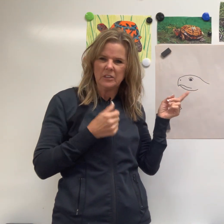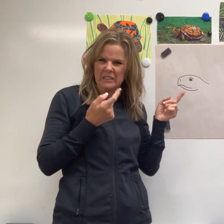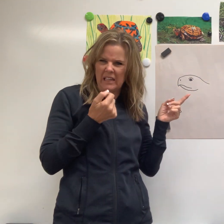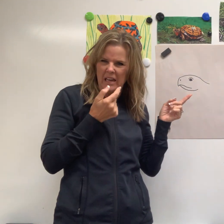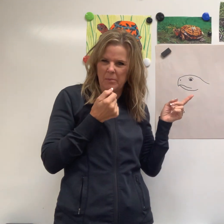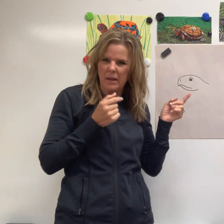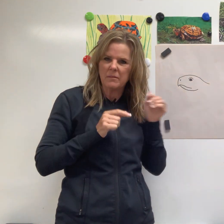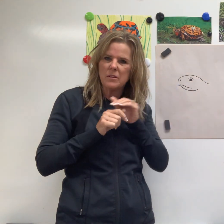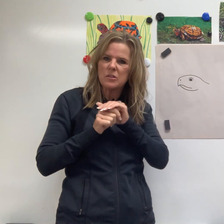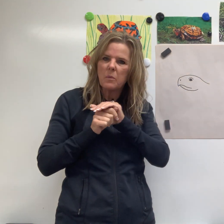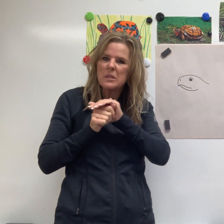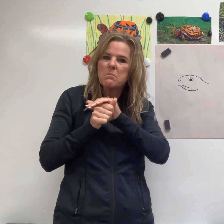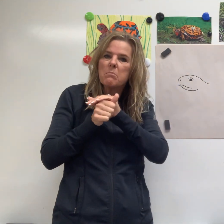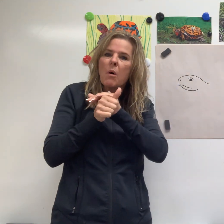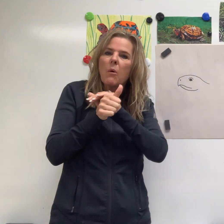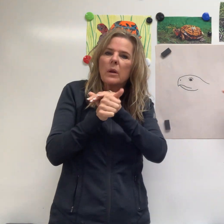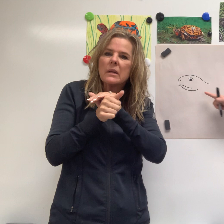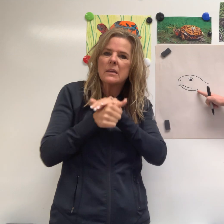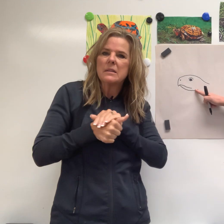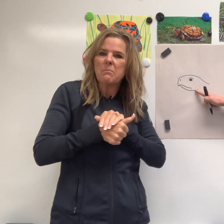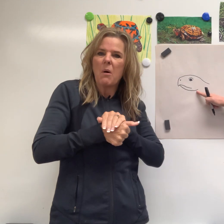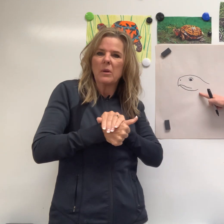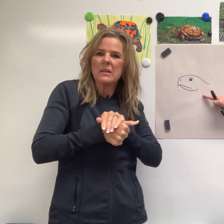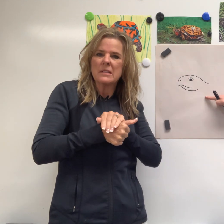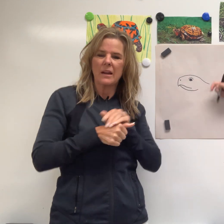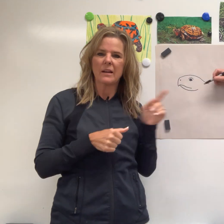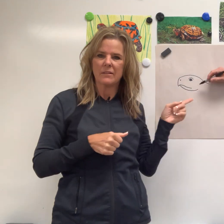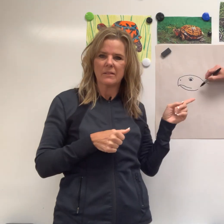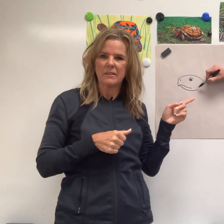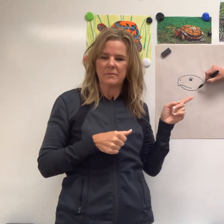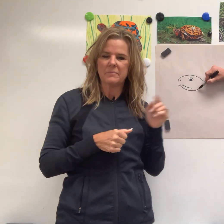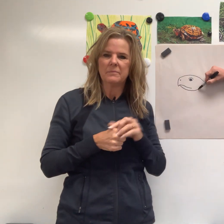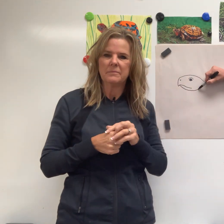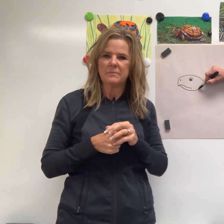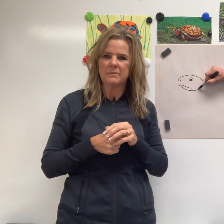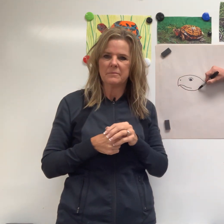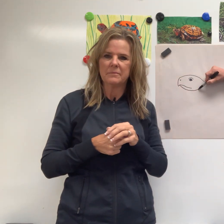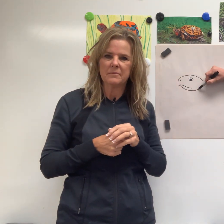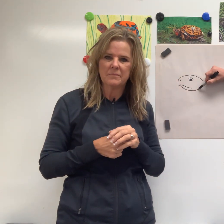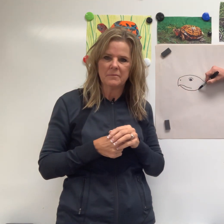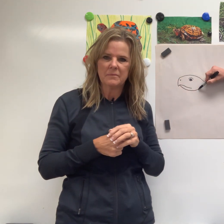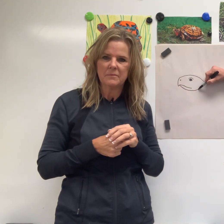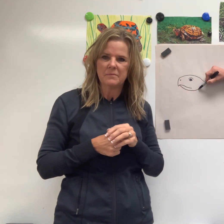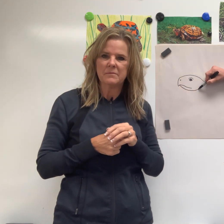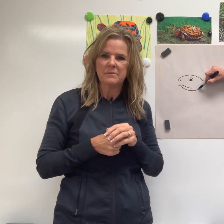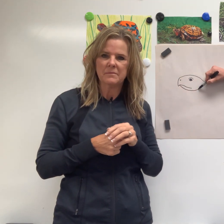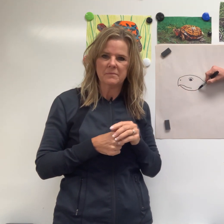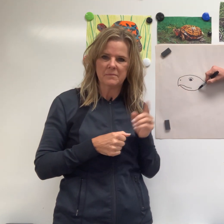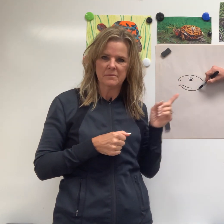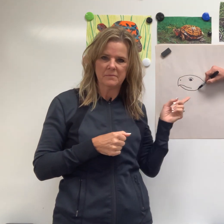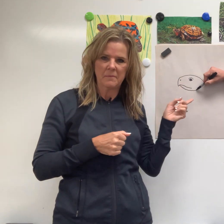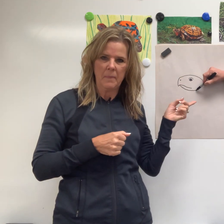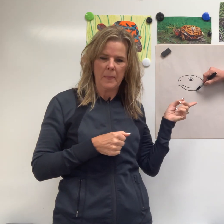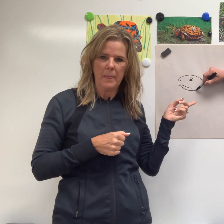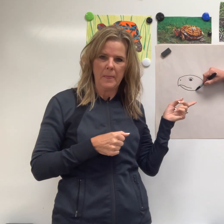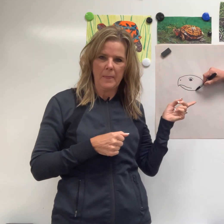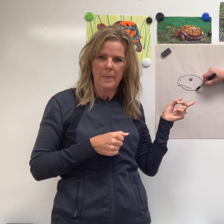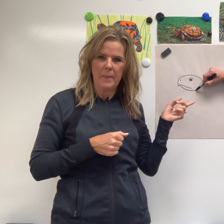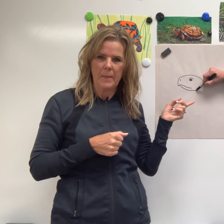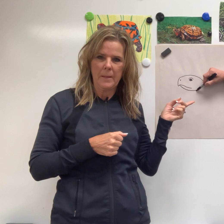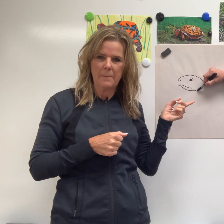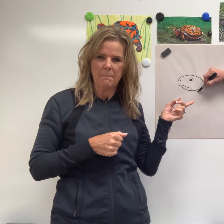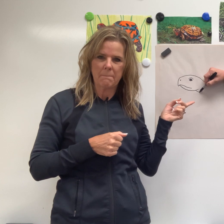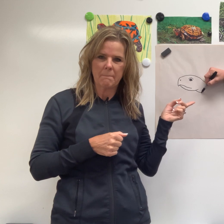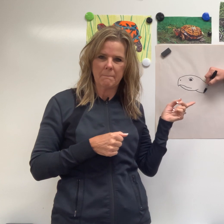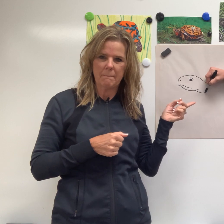bit, and then we're going to make a curved line that curves down. You can start it at the edge of this point right here, or you